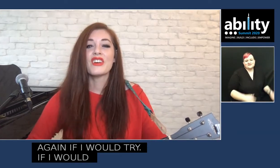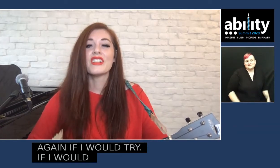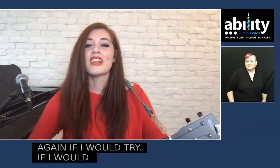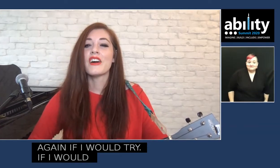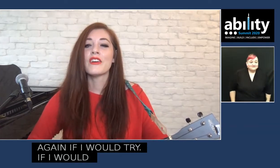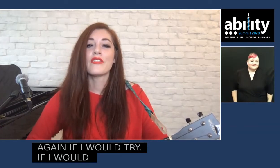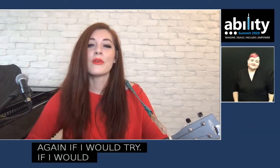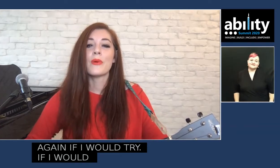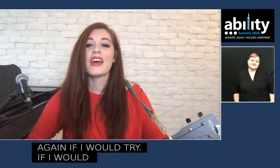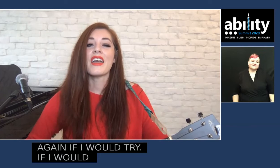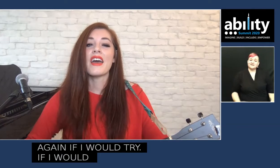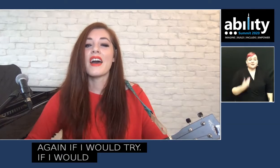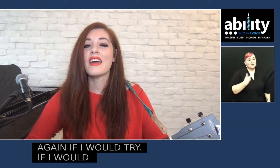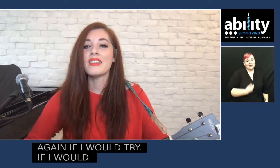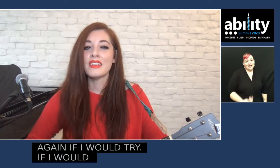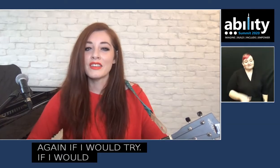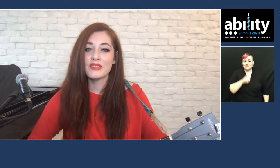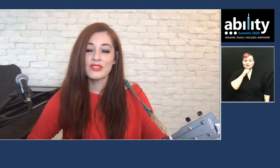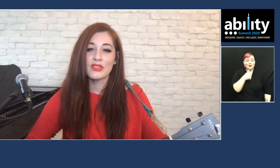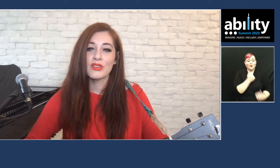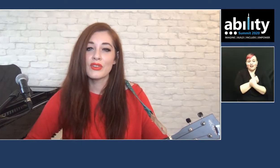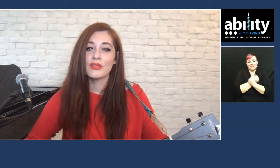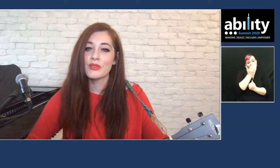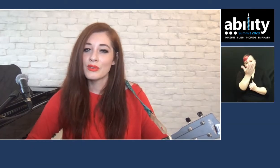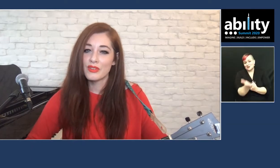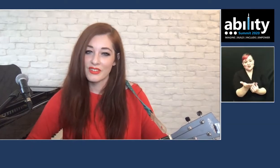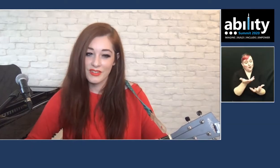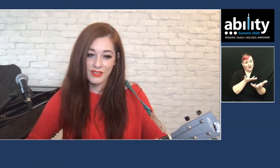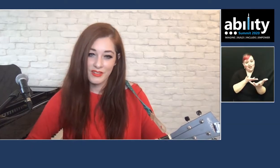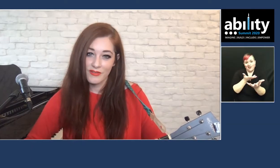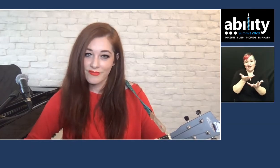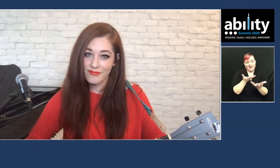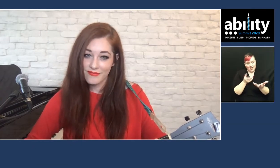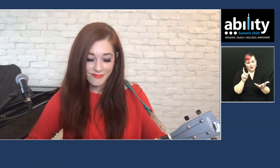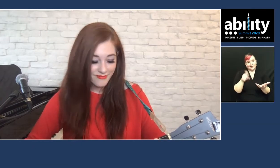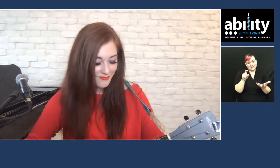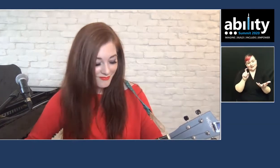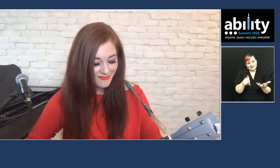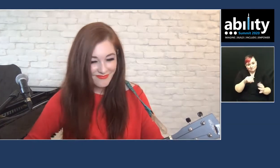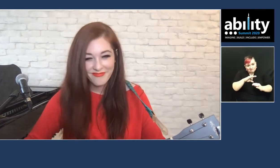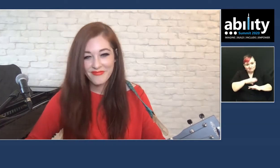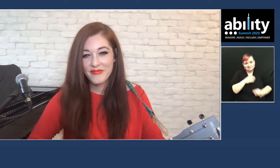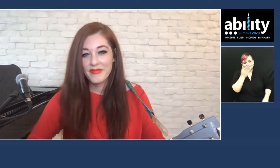I don't love the way I need to.